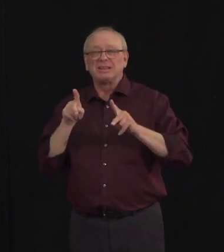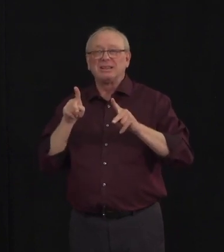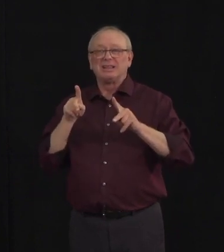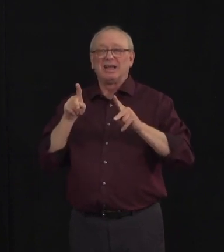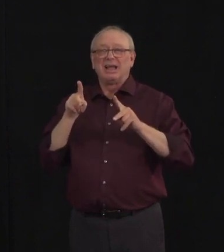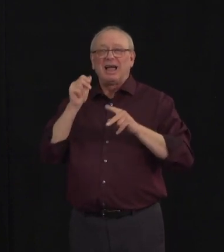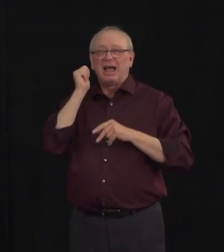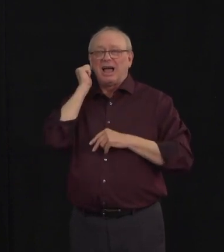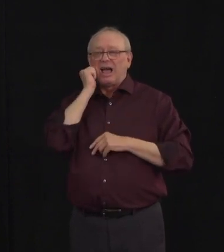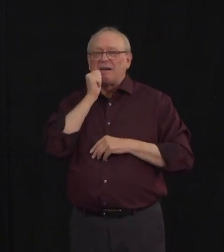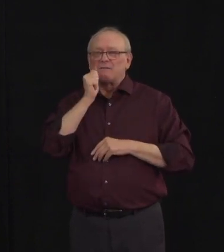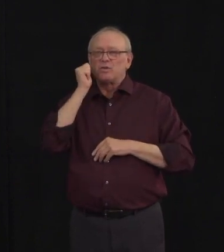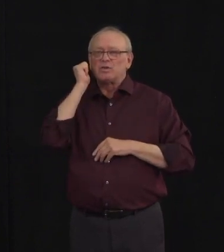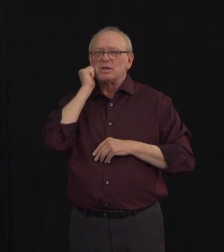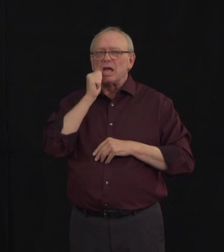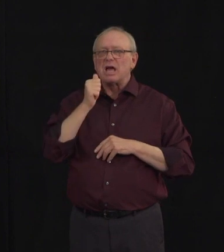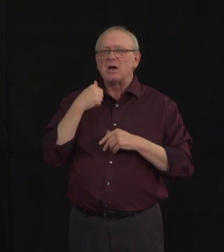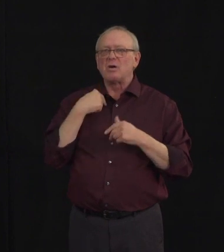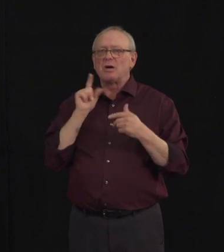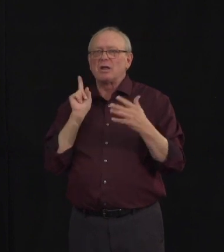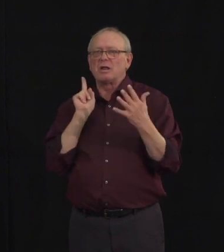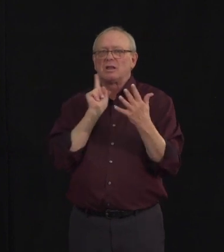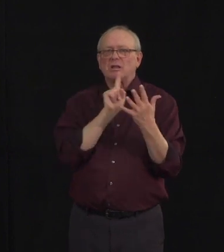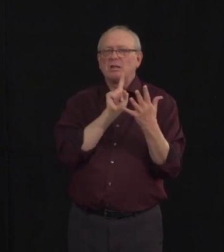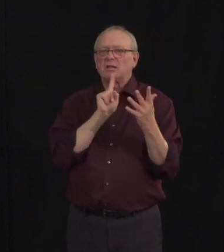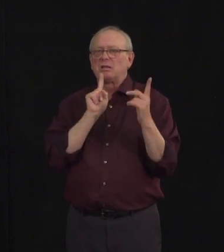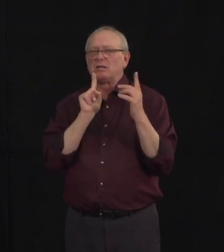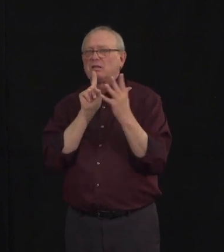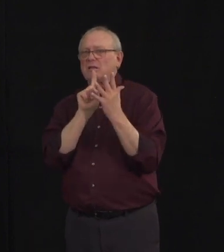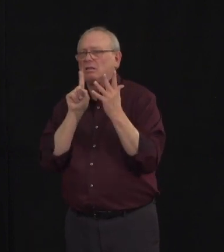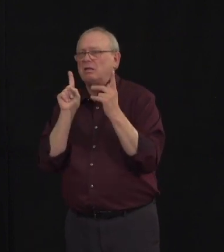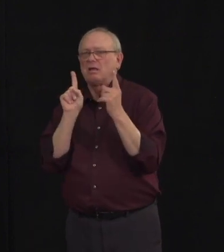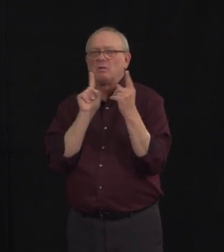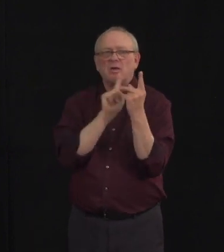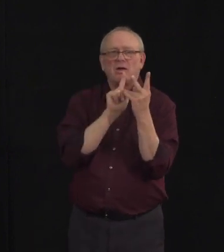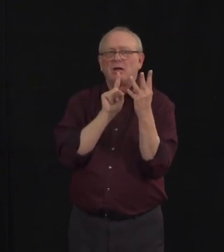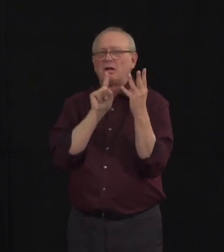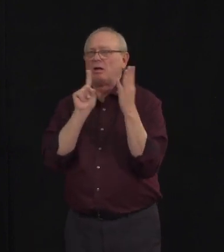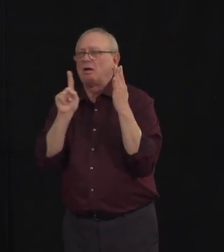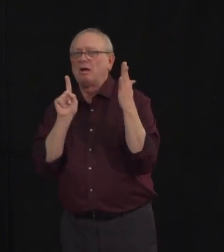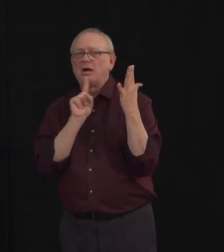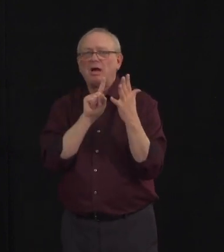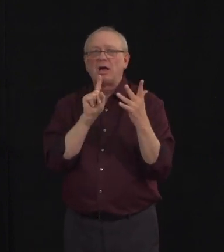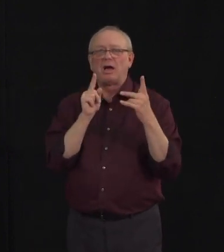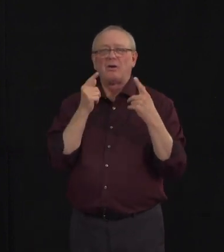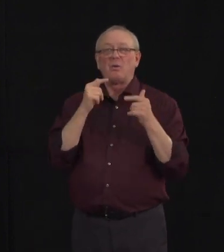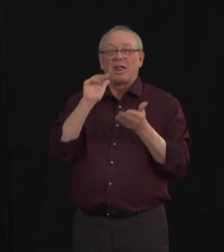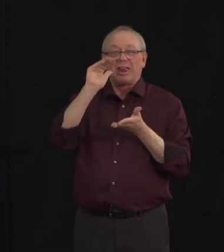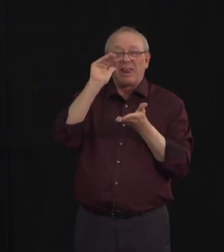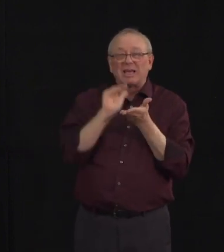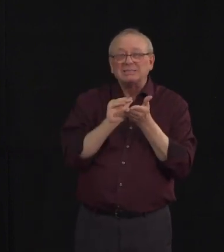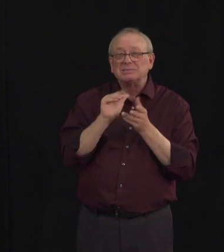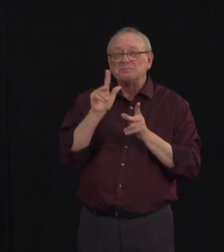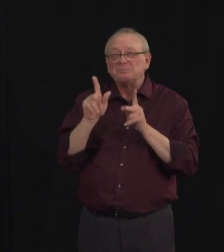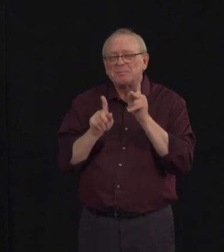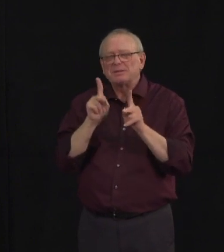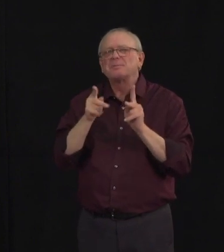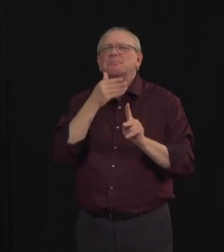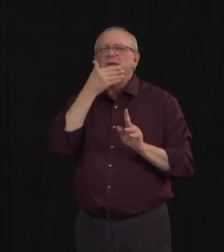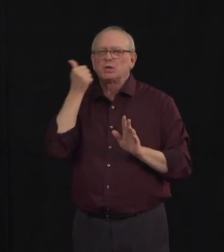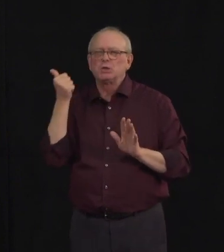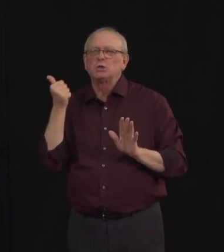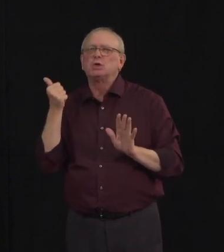way to limit the possibility of spread. And so we've talked about the concept of cohort families before, where